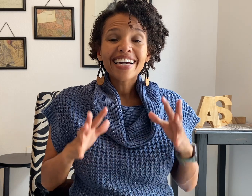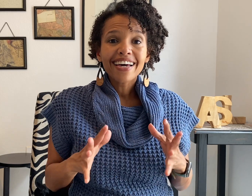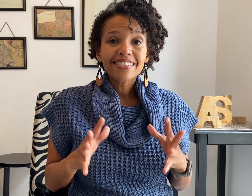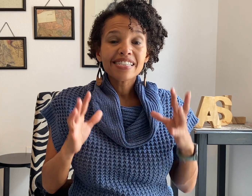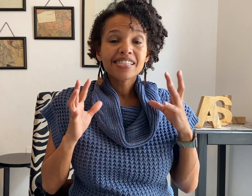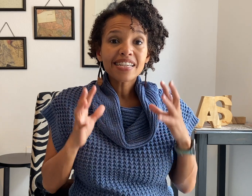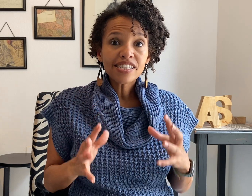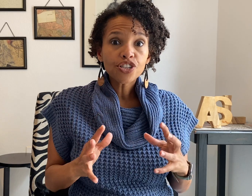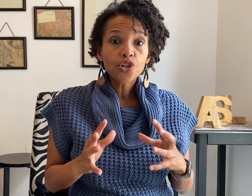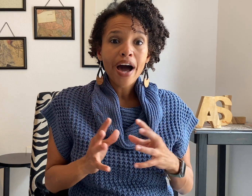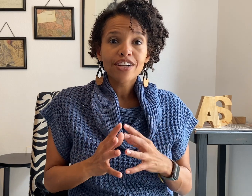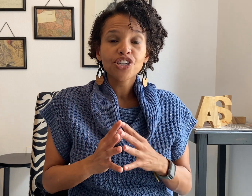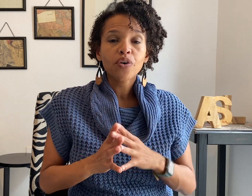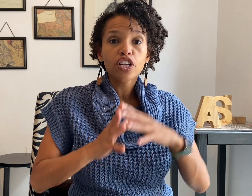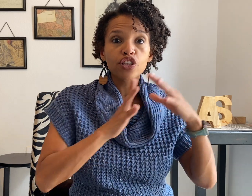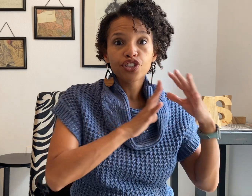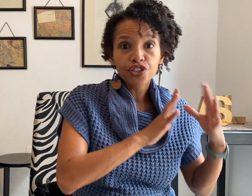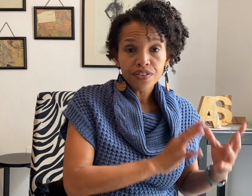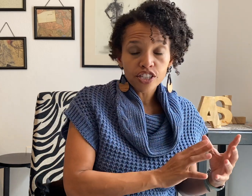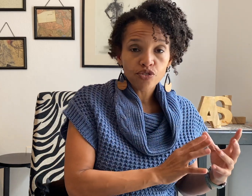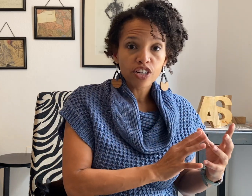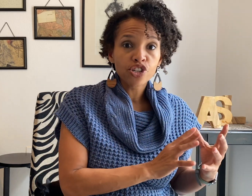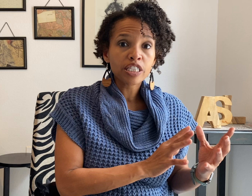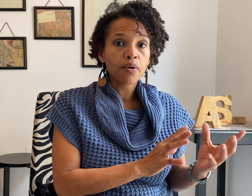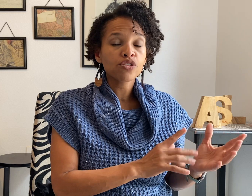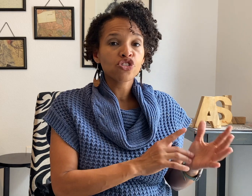Again, since you actually want to learn this structure as opposed to just